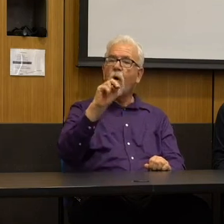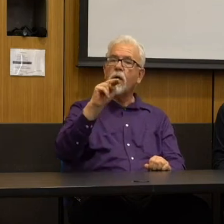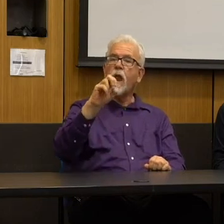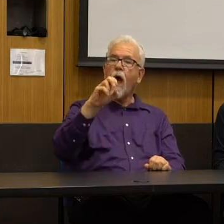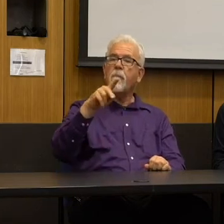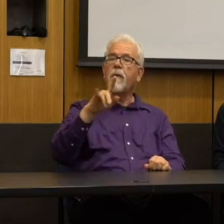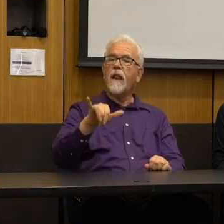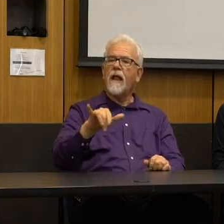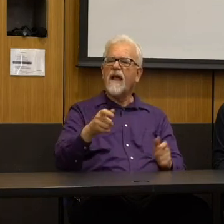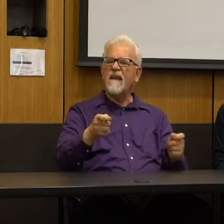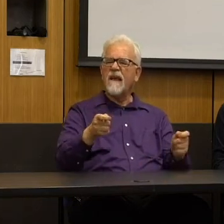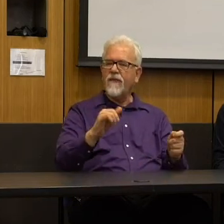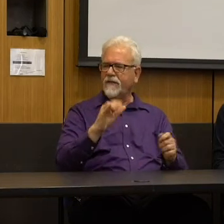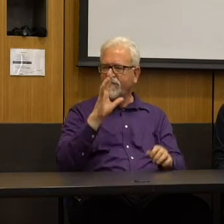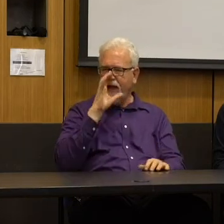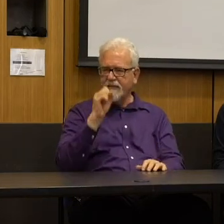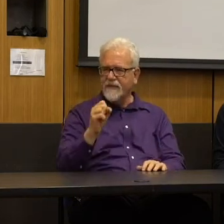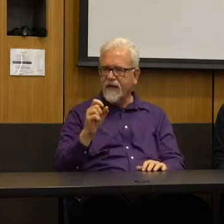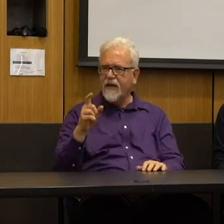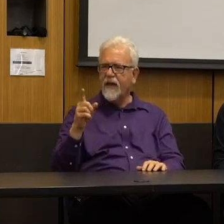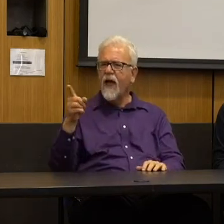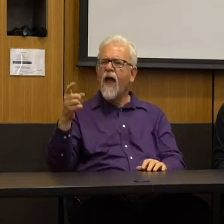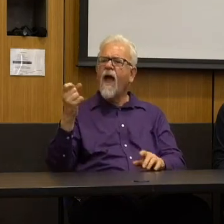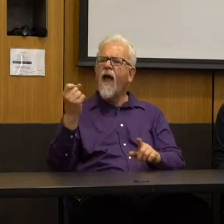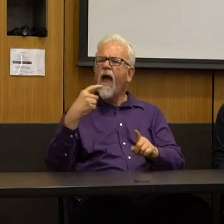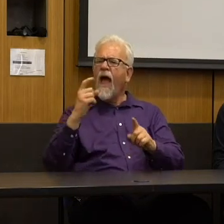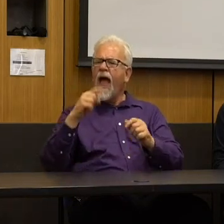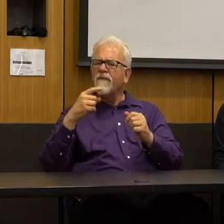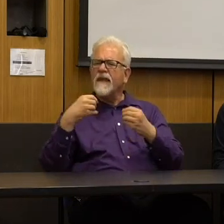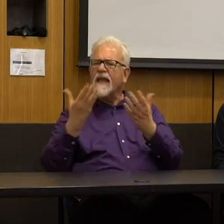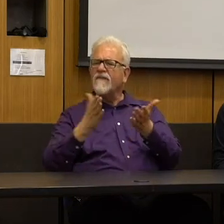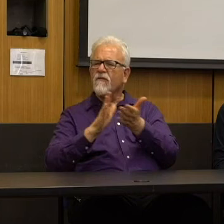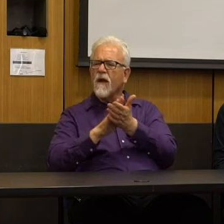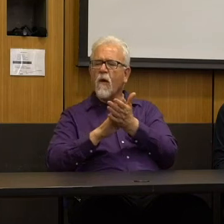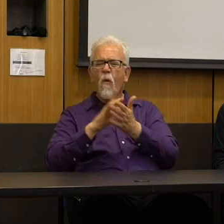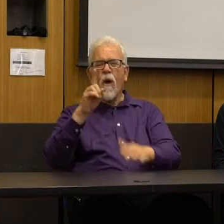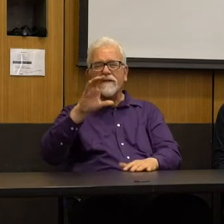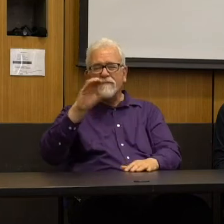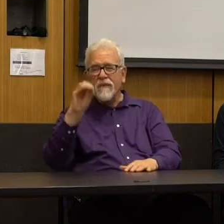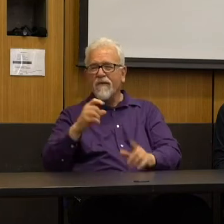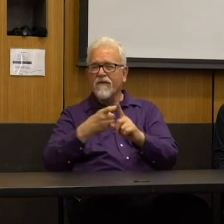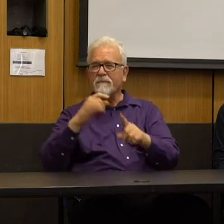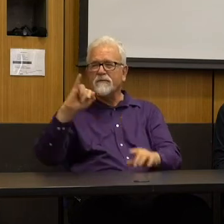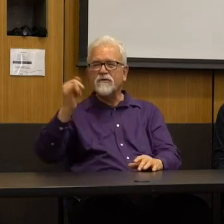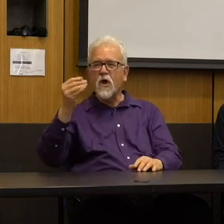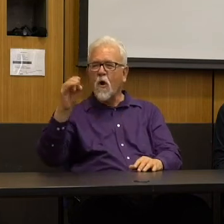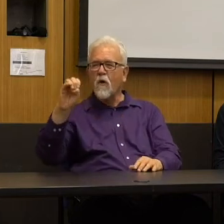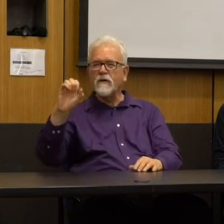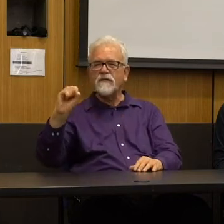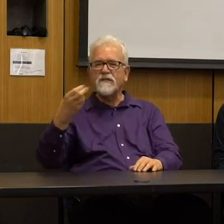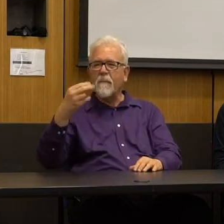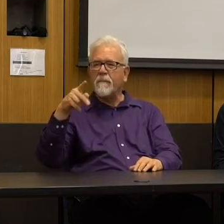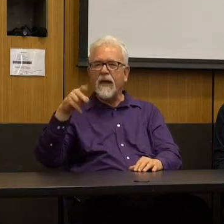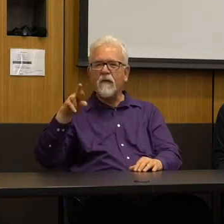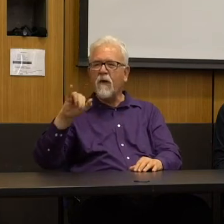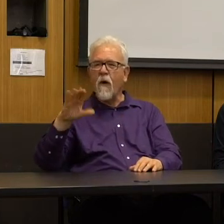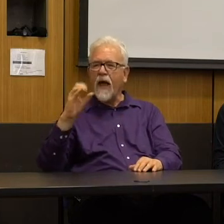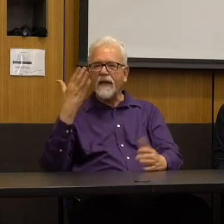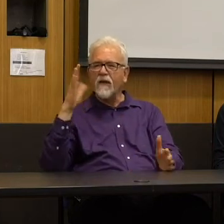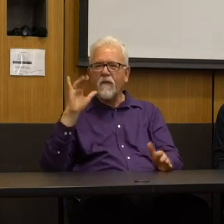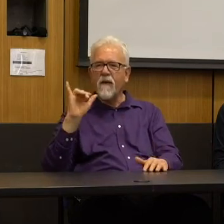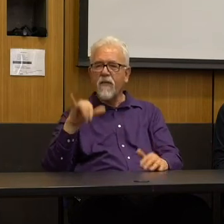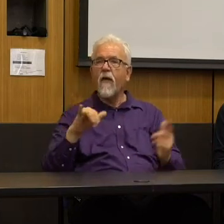That's fascinating. And I have to give credit to that. That was 100% from Joe Shapiro. I wasn't aware. Okay, of thank you for that reference. Excellent.